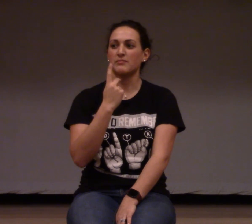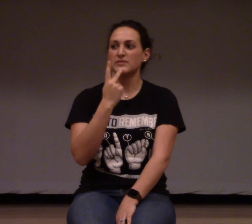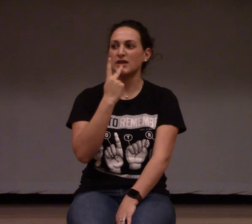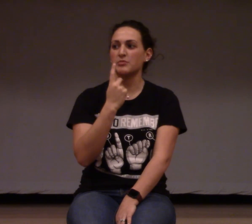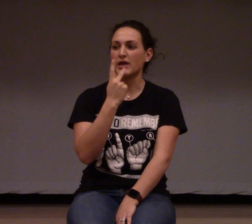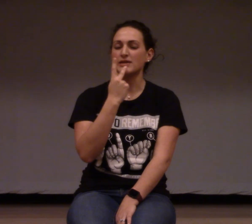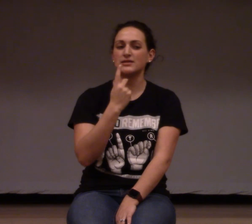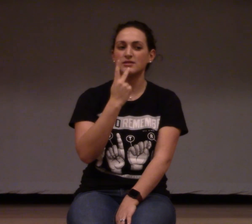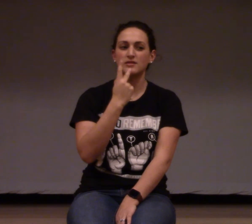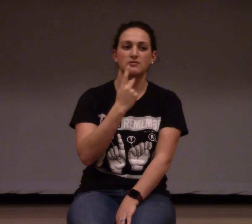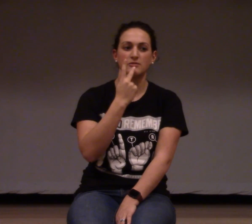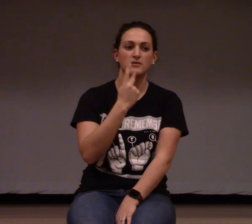Same place.